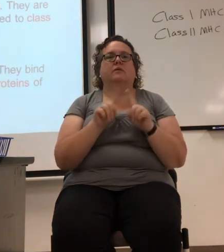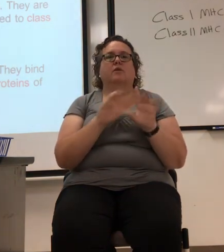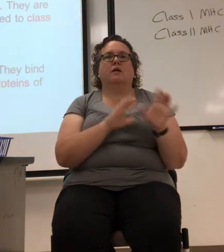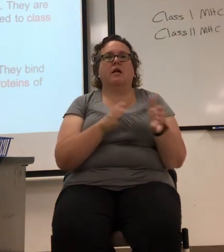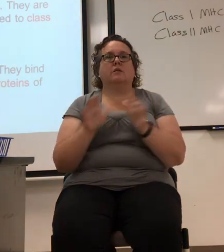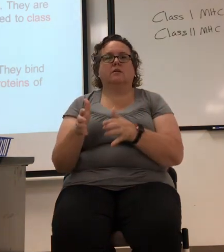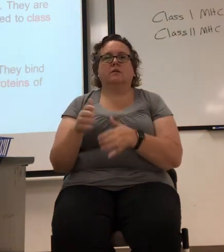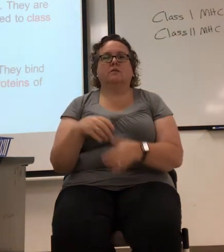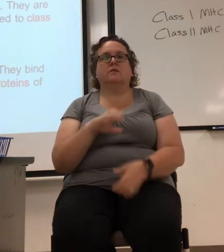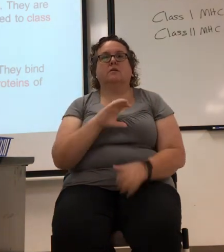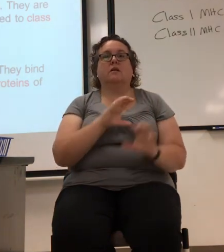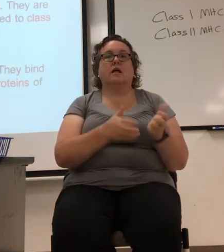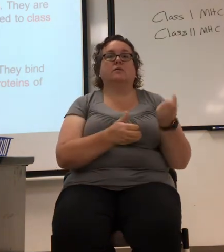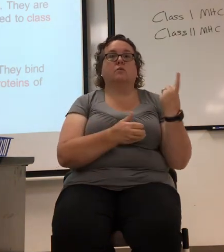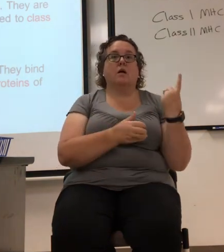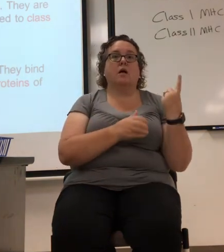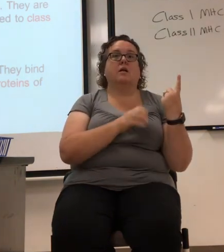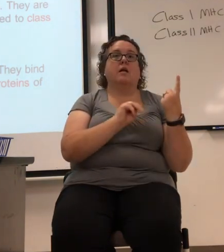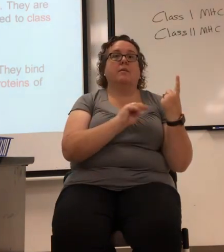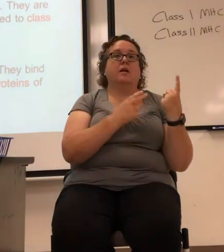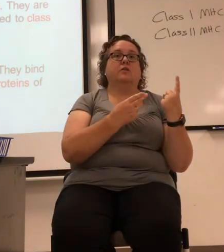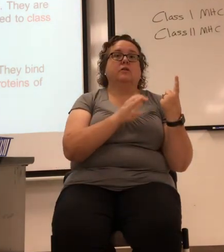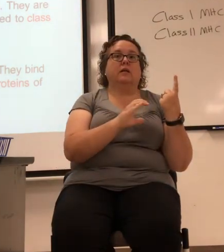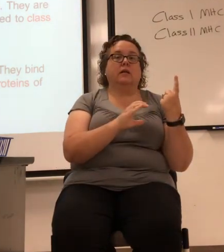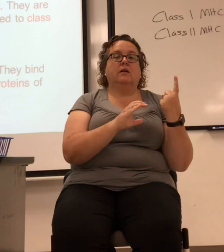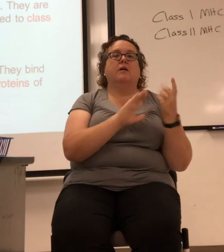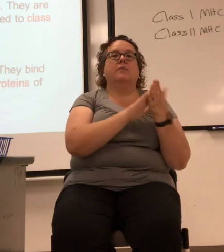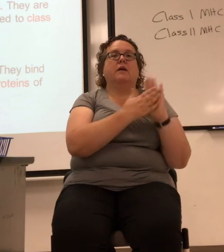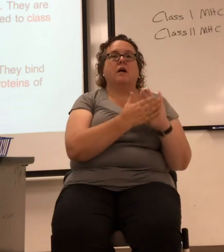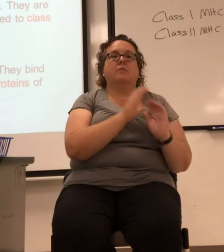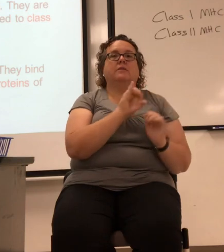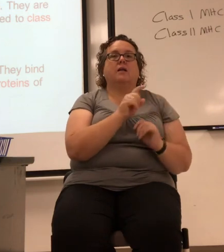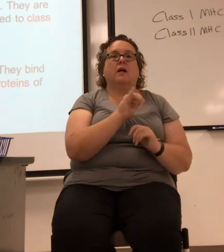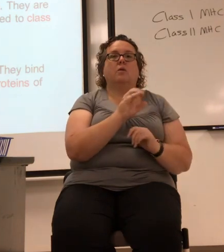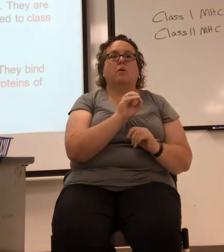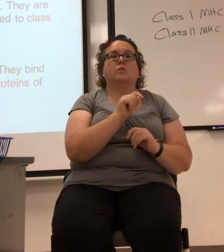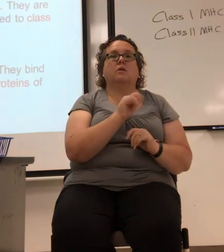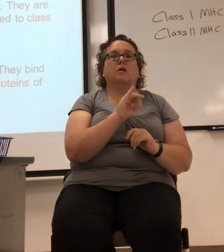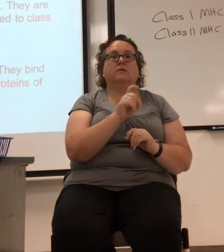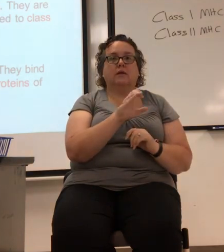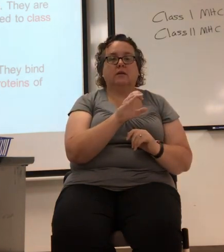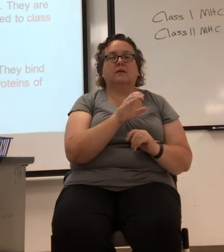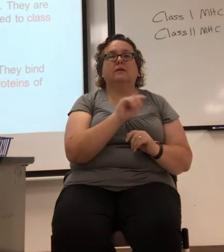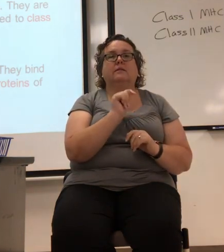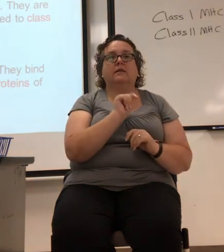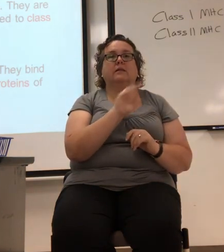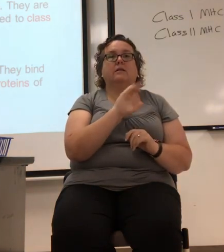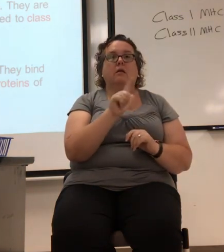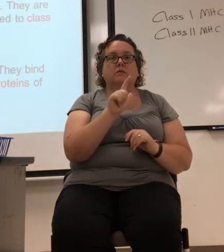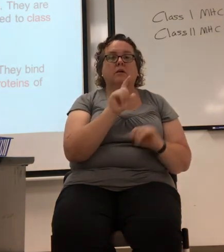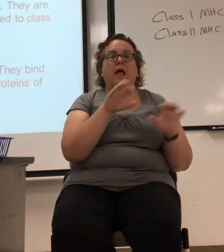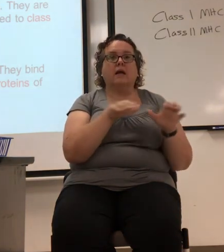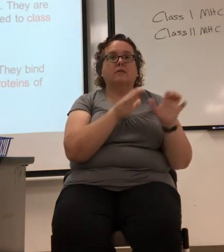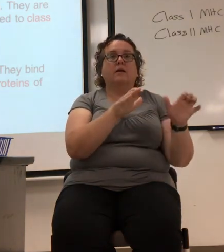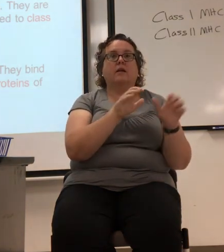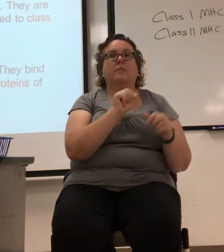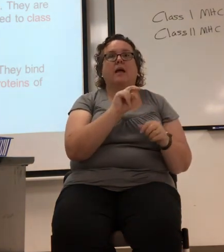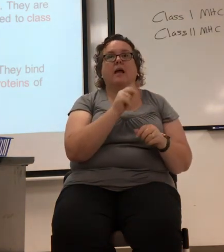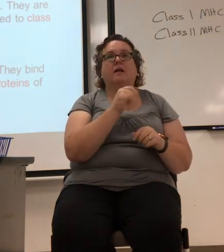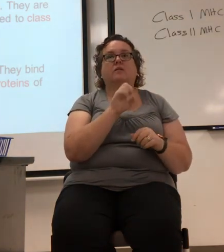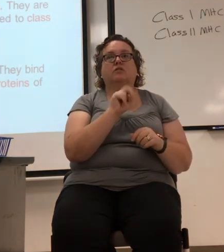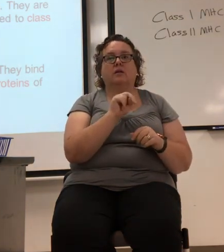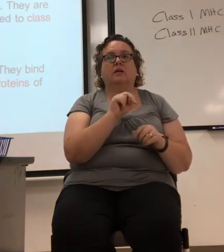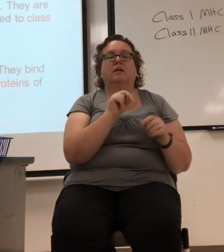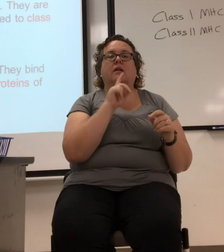1 MHC, CD8 cells become cytotoxic T cells. They're activated by antigen fragments linked to